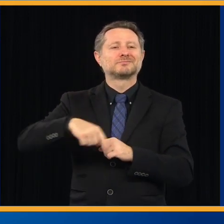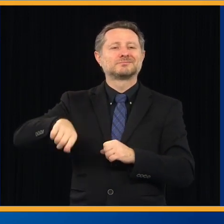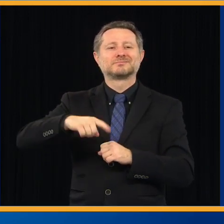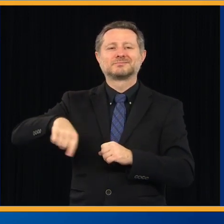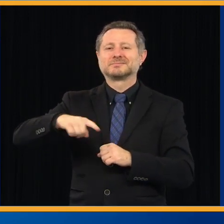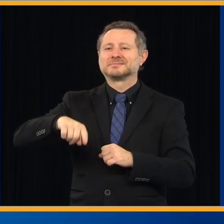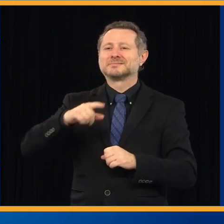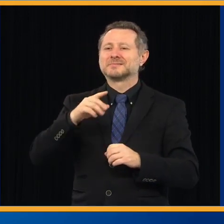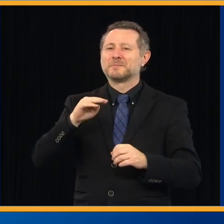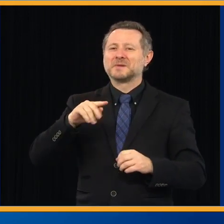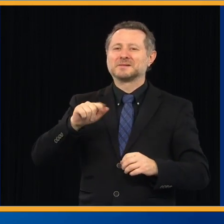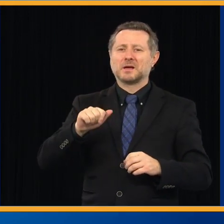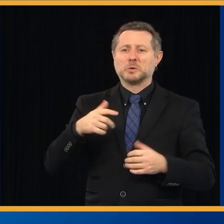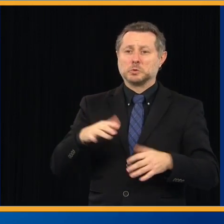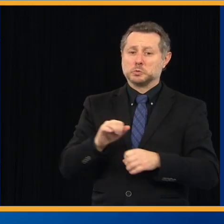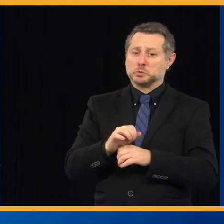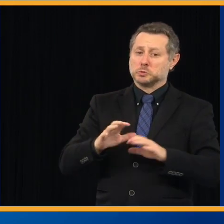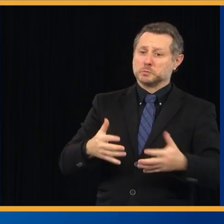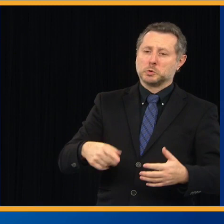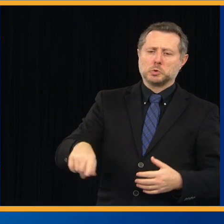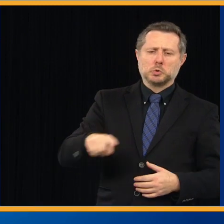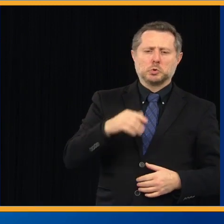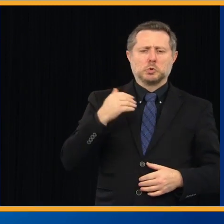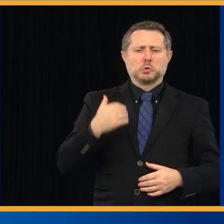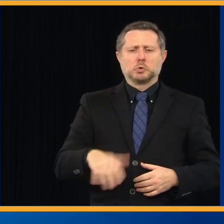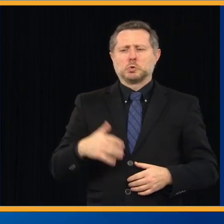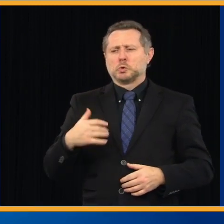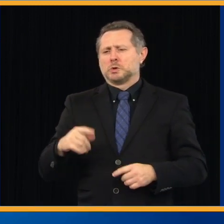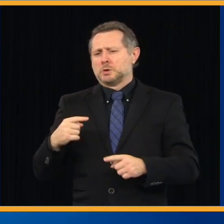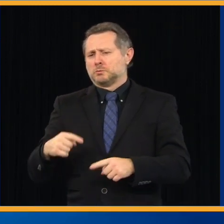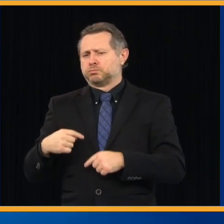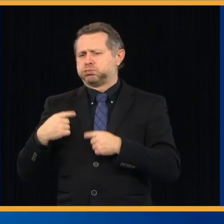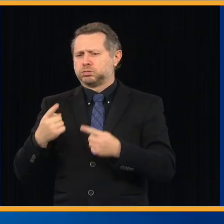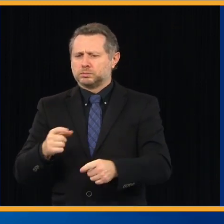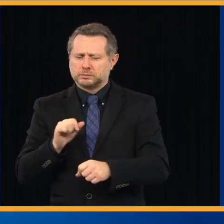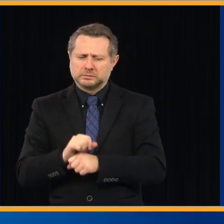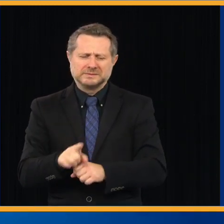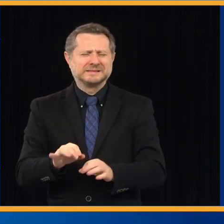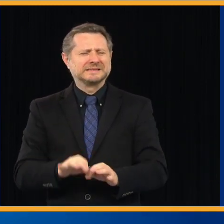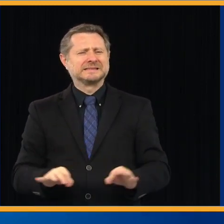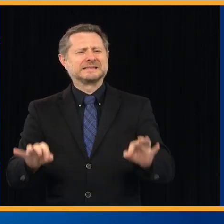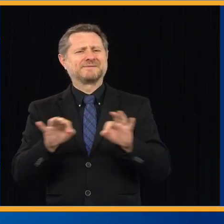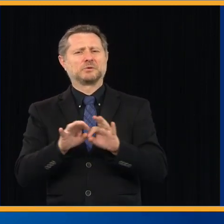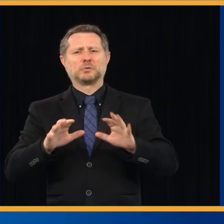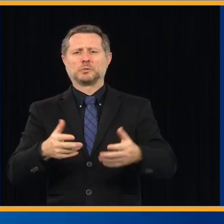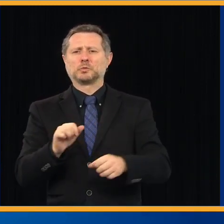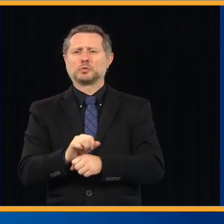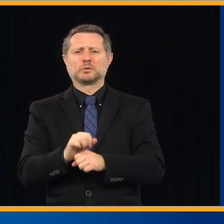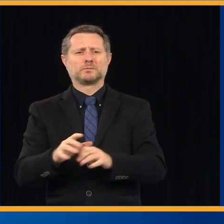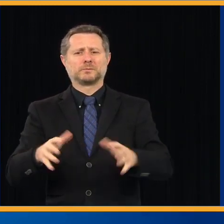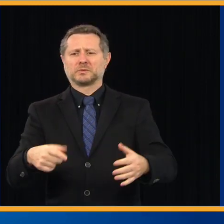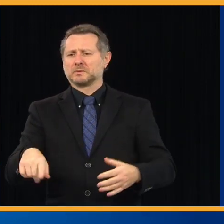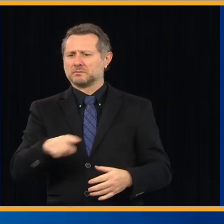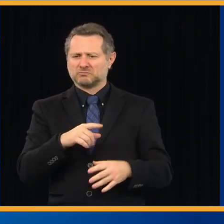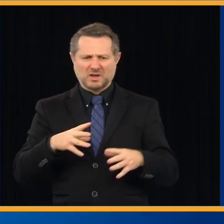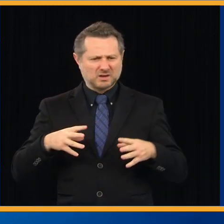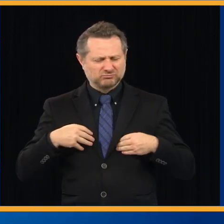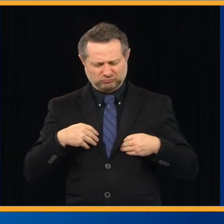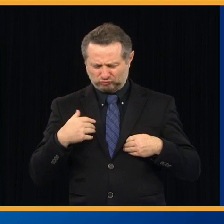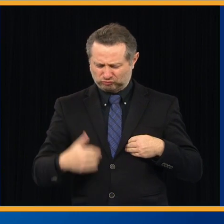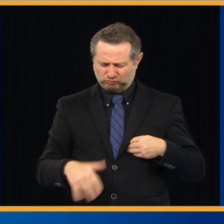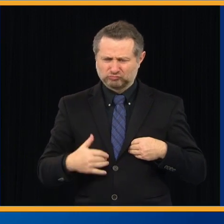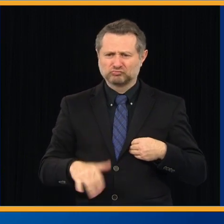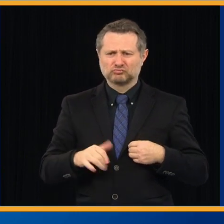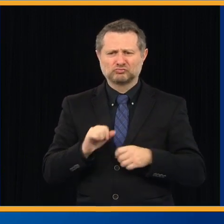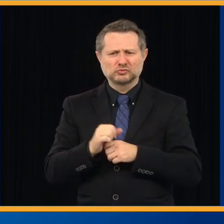have very much been at the front line. We talk about essential workers, people who are out there every day, running the buses, running